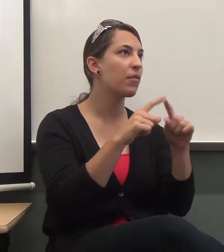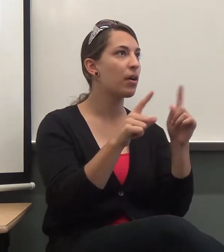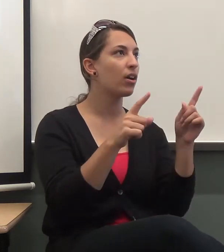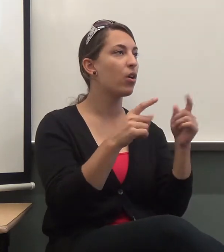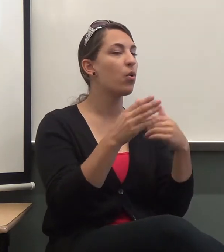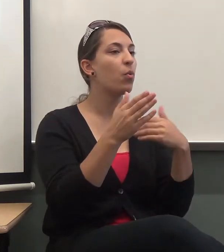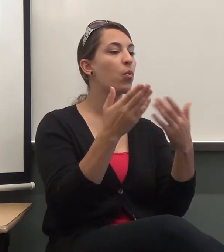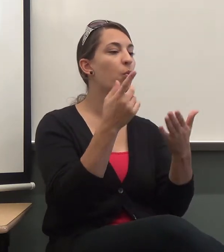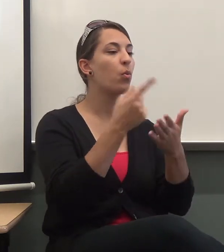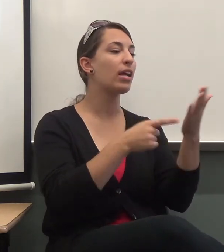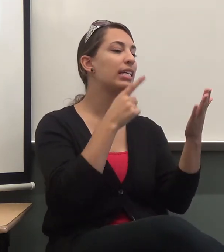made